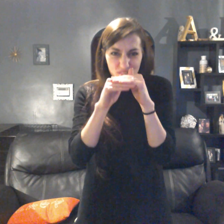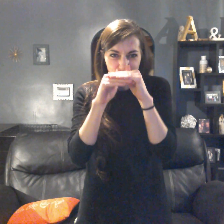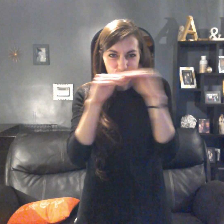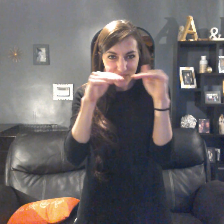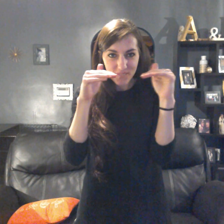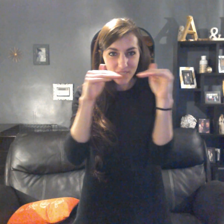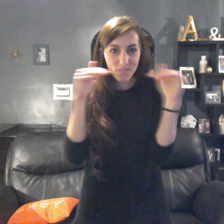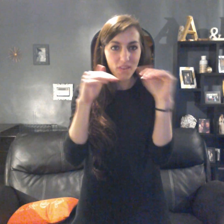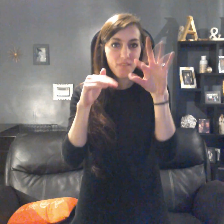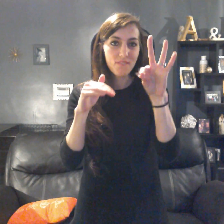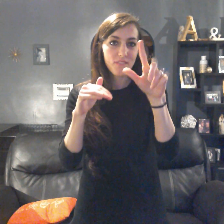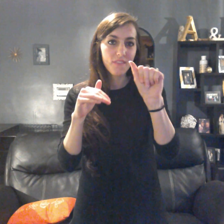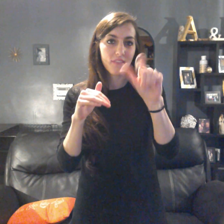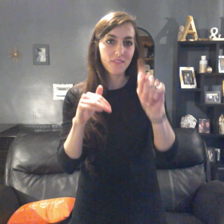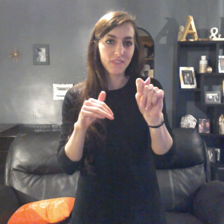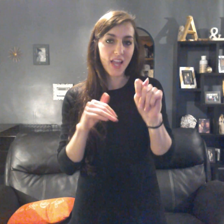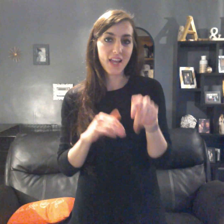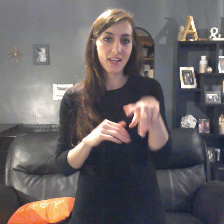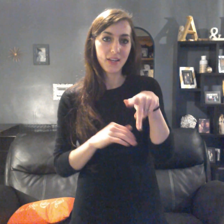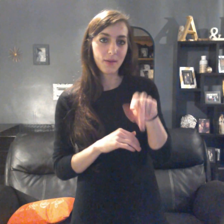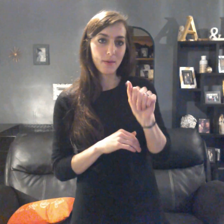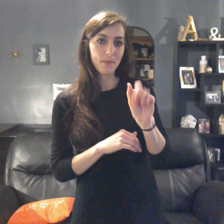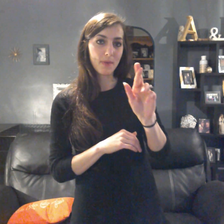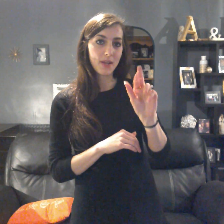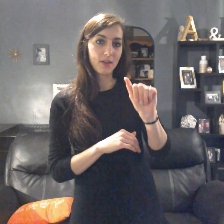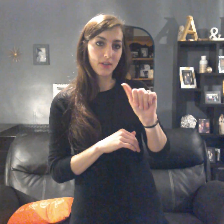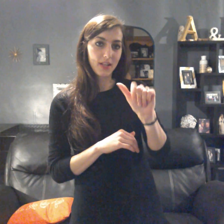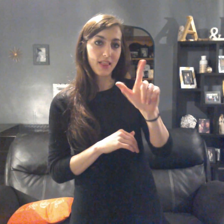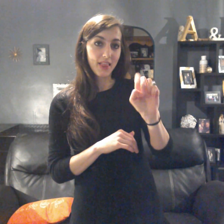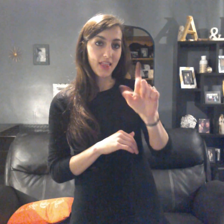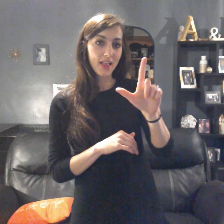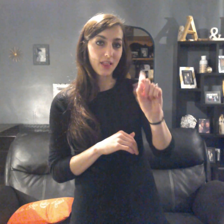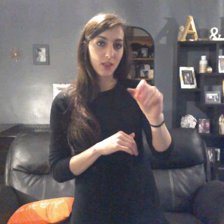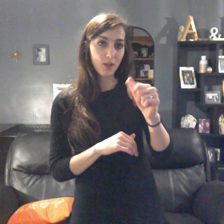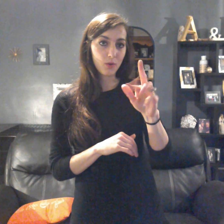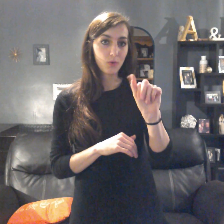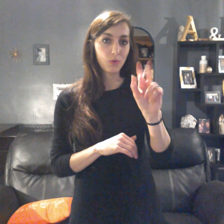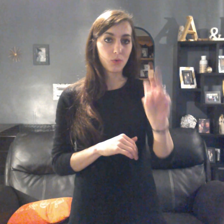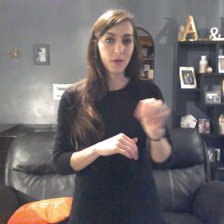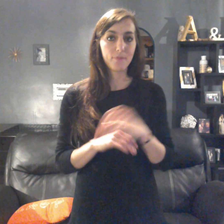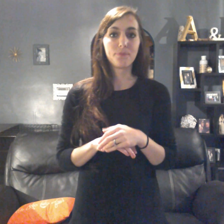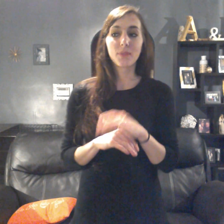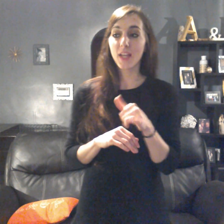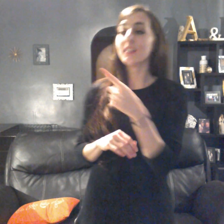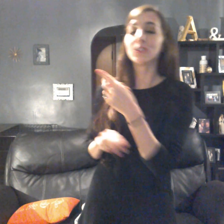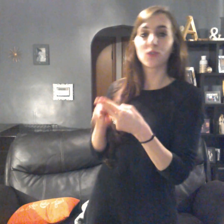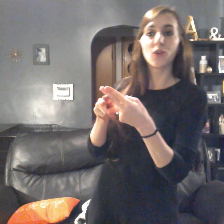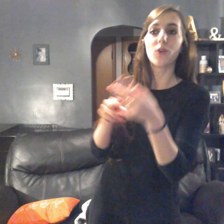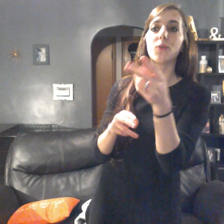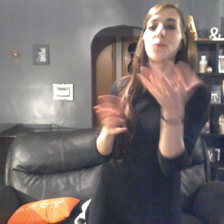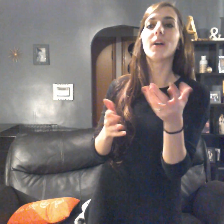that name? What is it, Todd? A rhombus, right. A rhombus is a squished parallelogram. Kind of